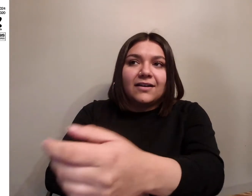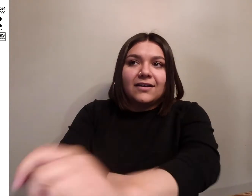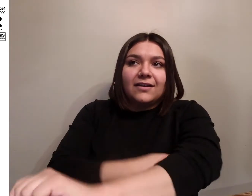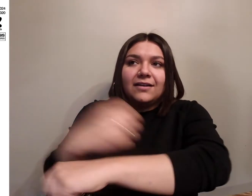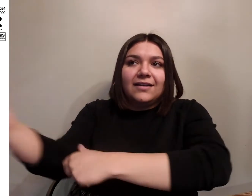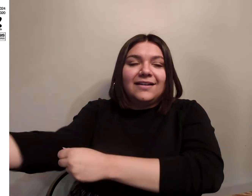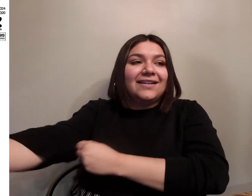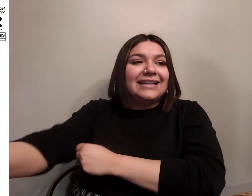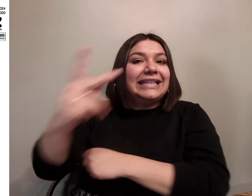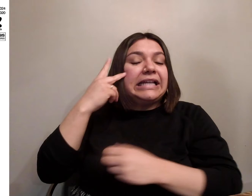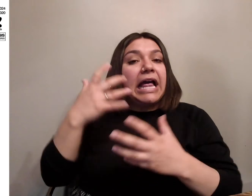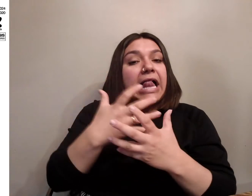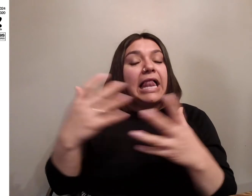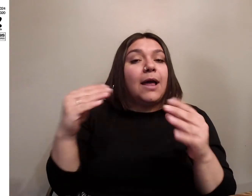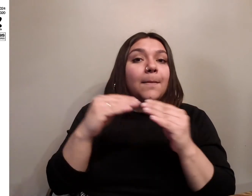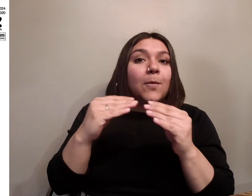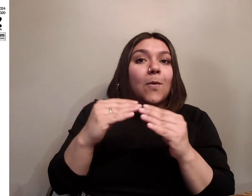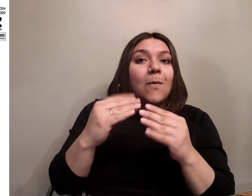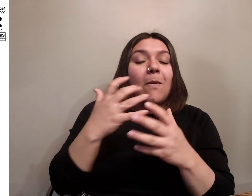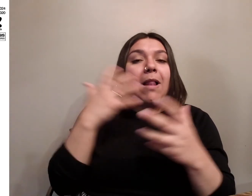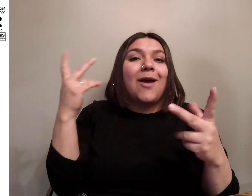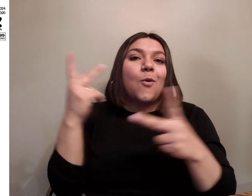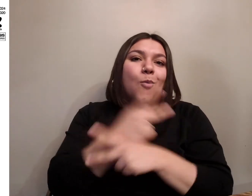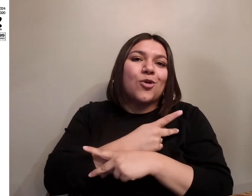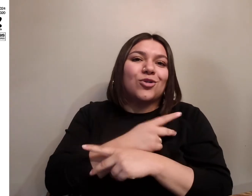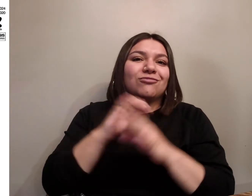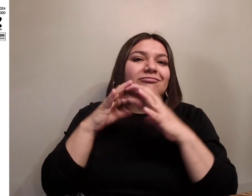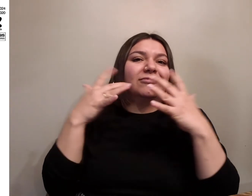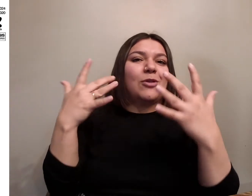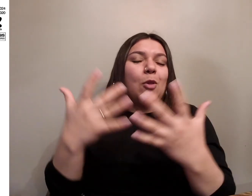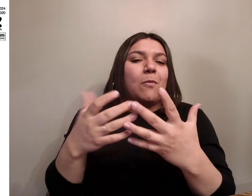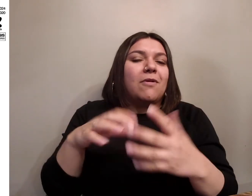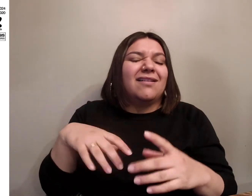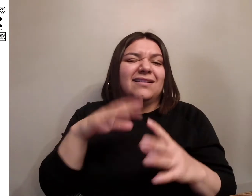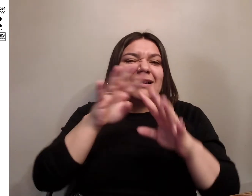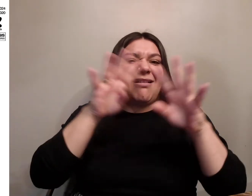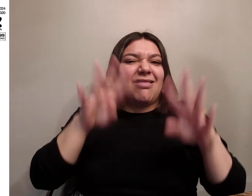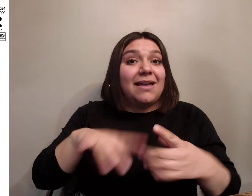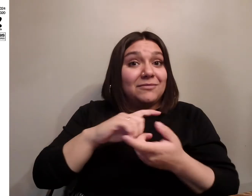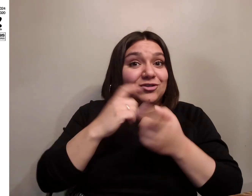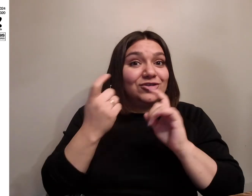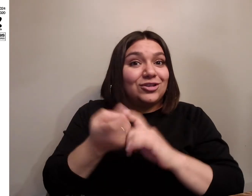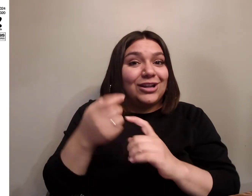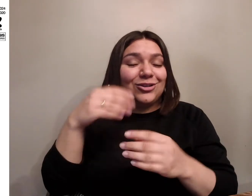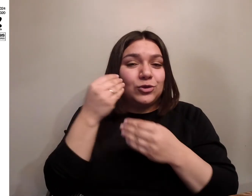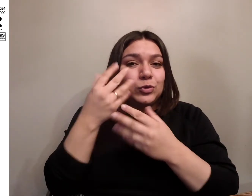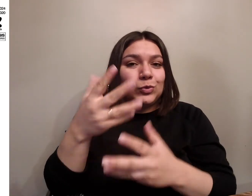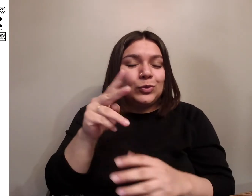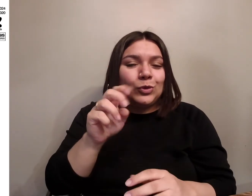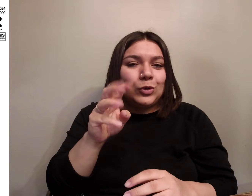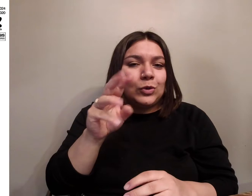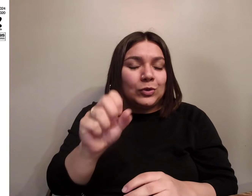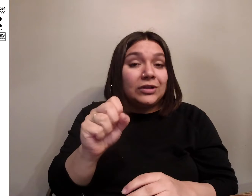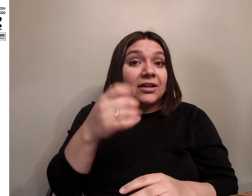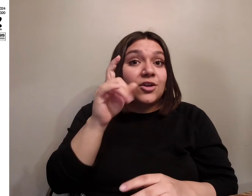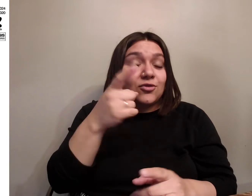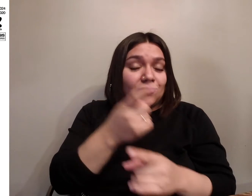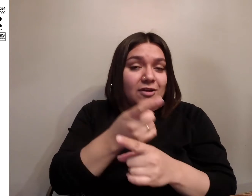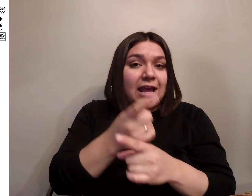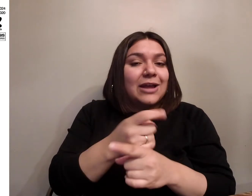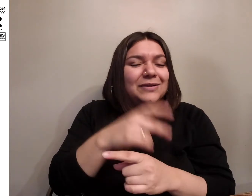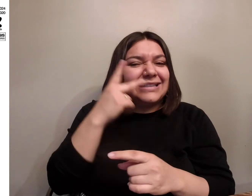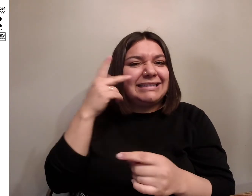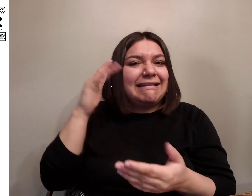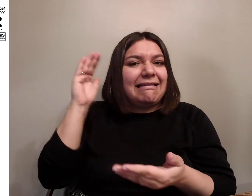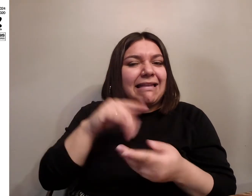seeing a lot more and a lot worse global climate change